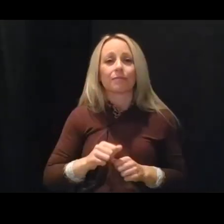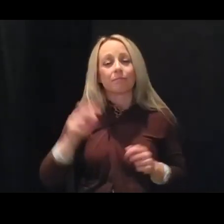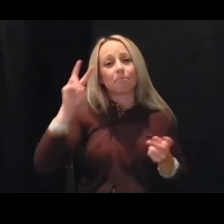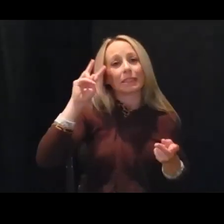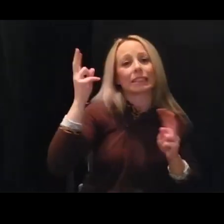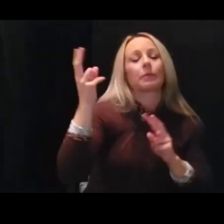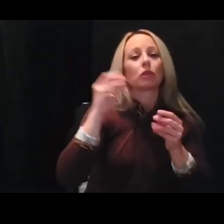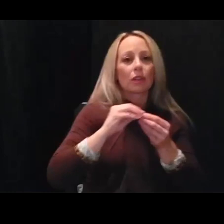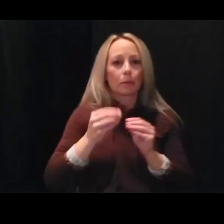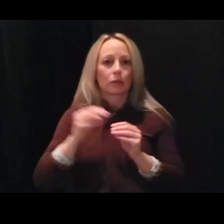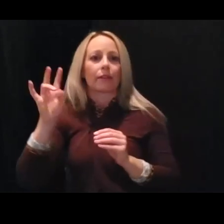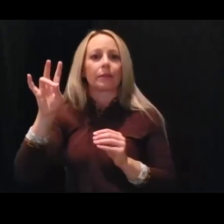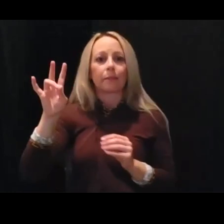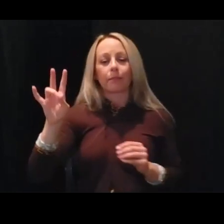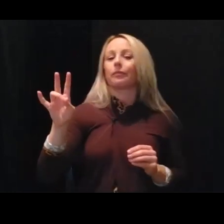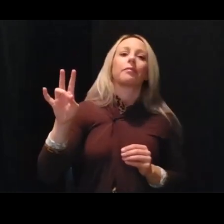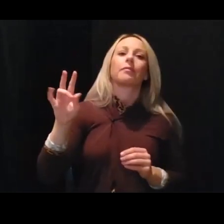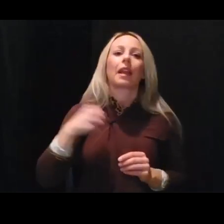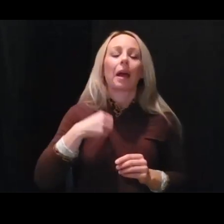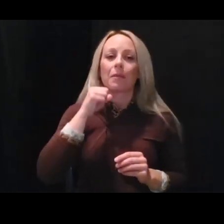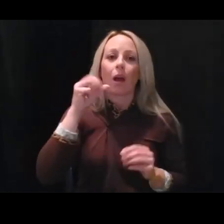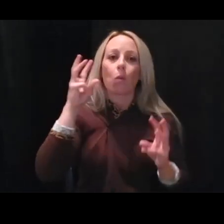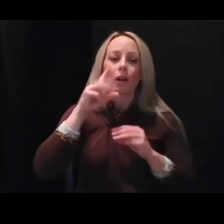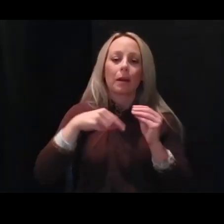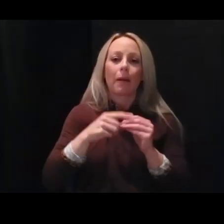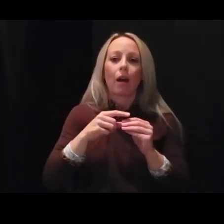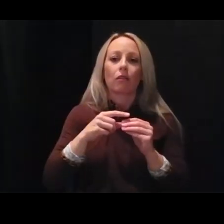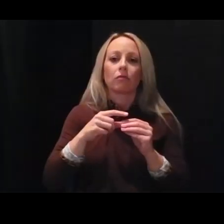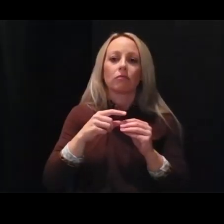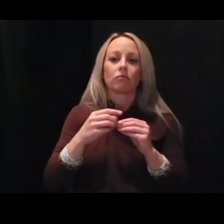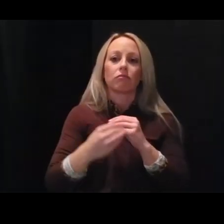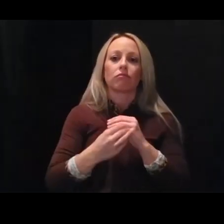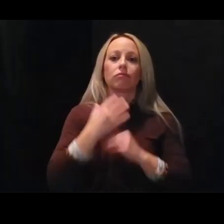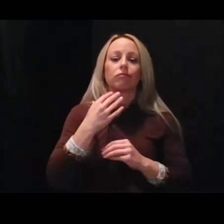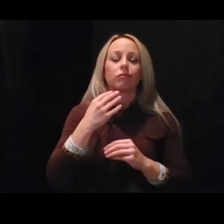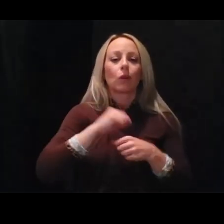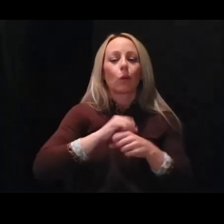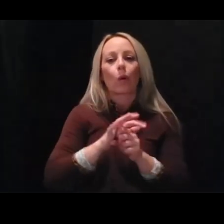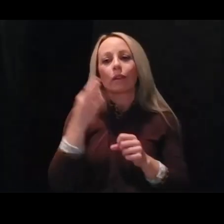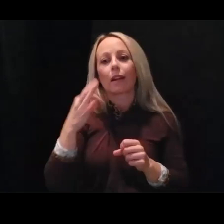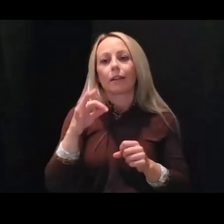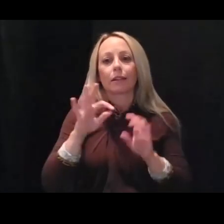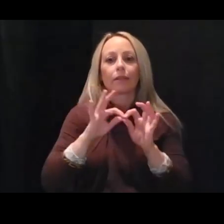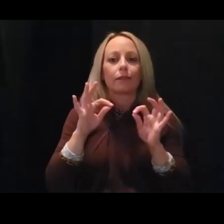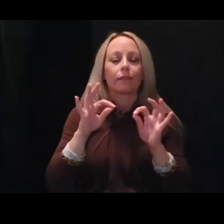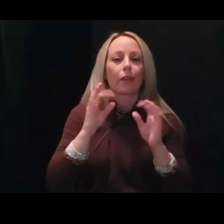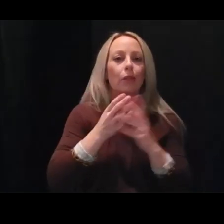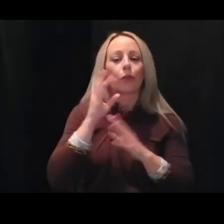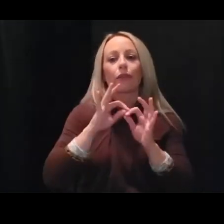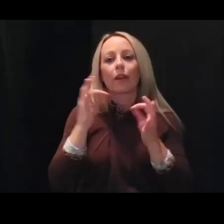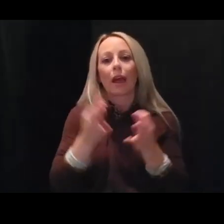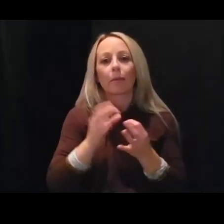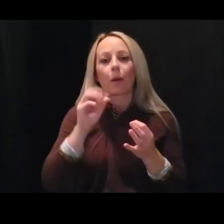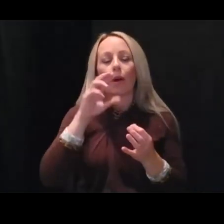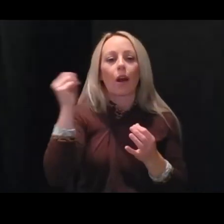Misconception number 7. I'm not worried about catching COVID-19 at a gathering, a family gathering, a wedding, or any other type of